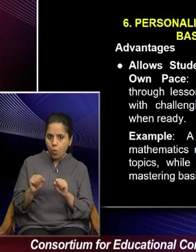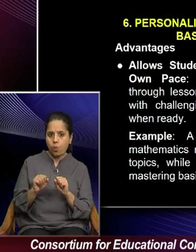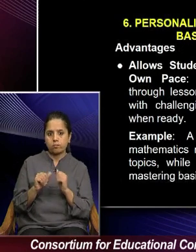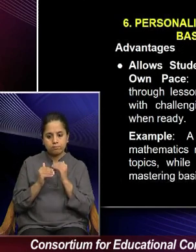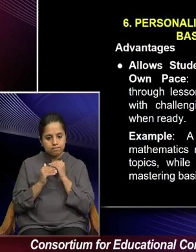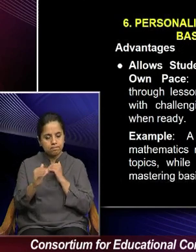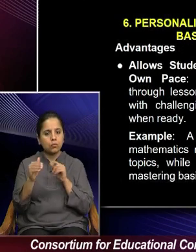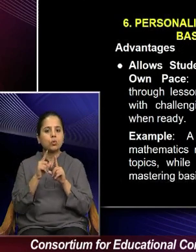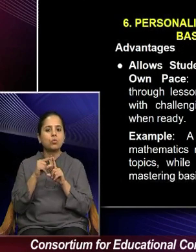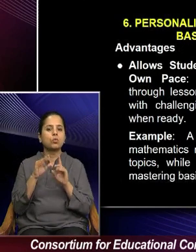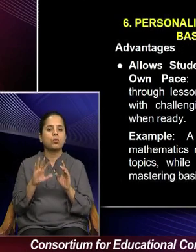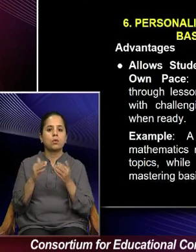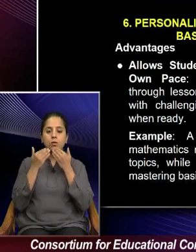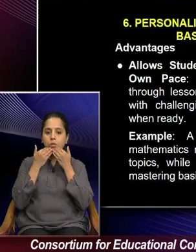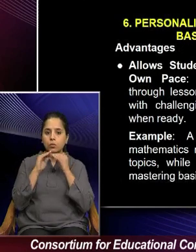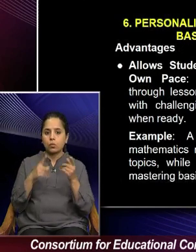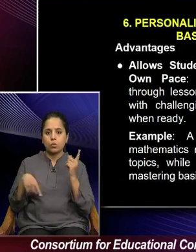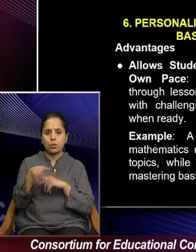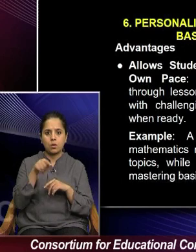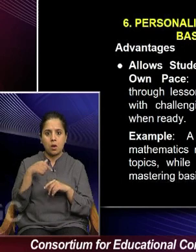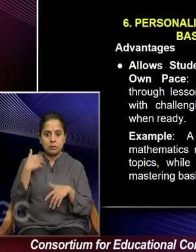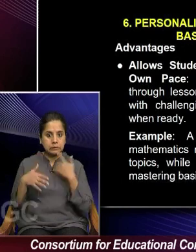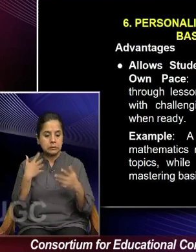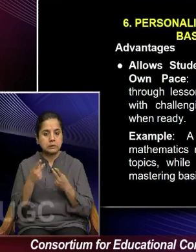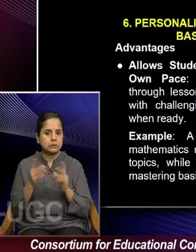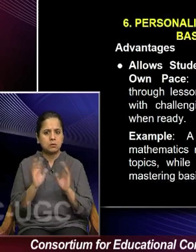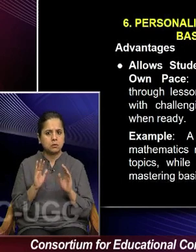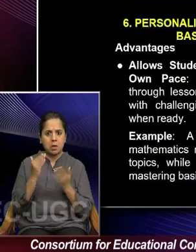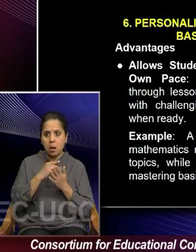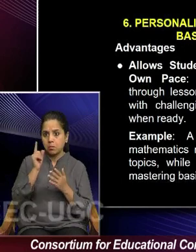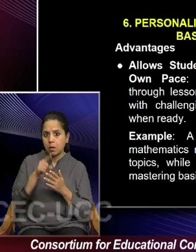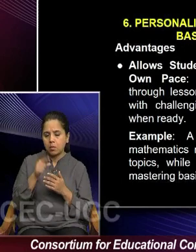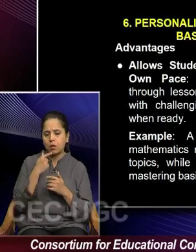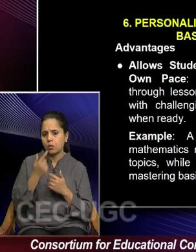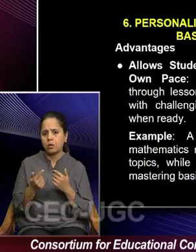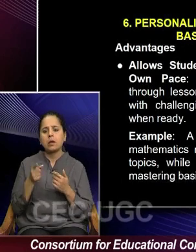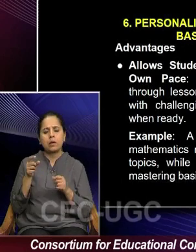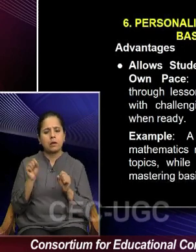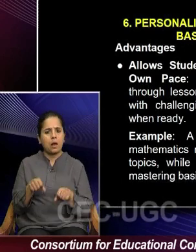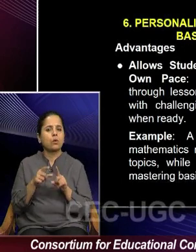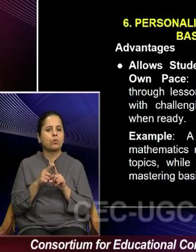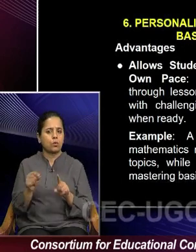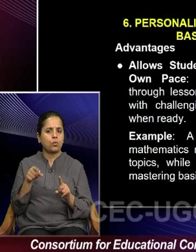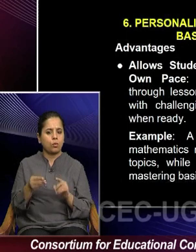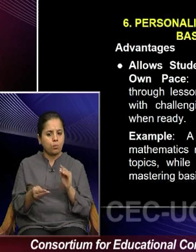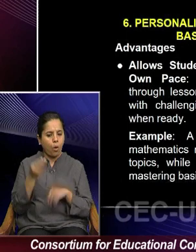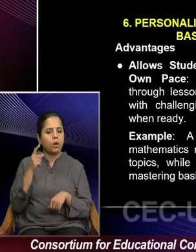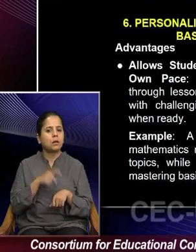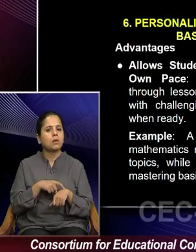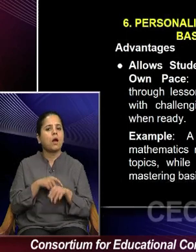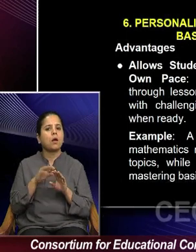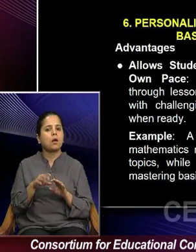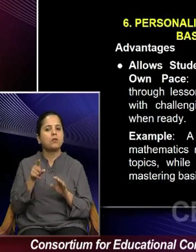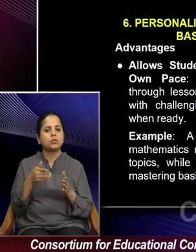pace. The students are not rushed through the lessons and can take more time with